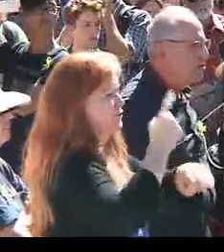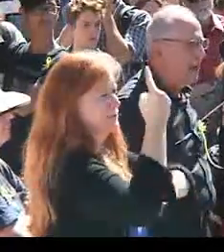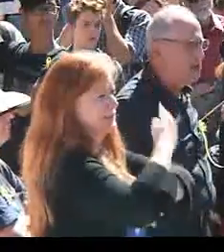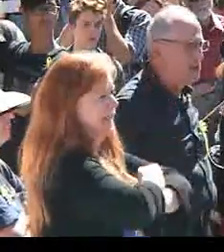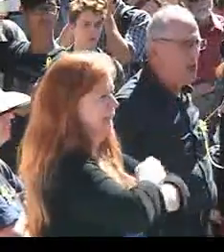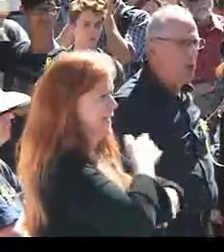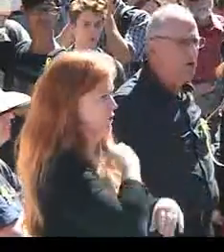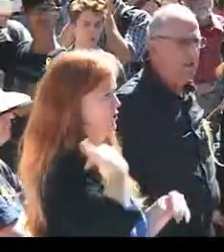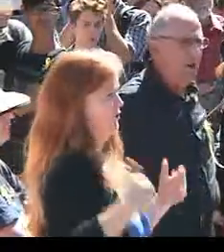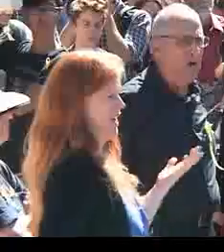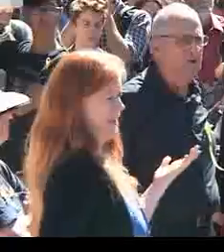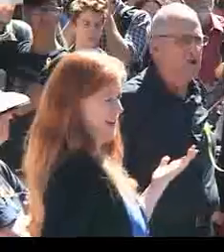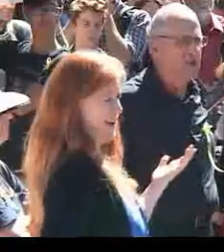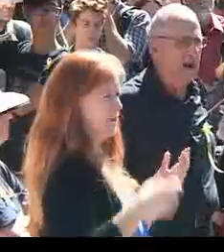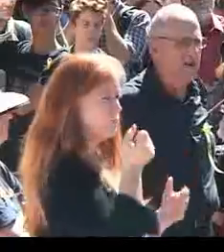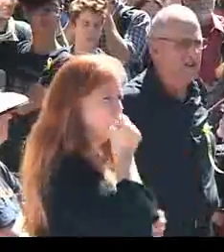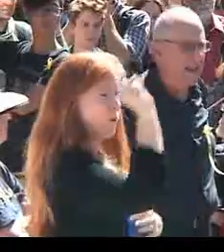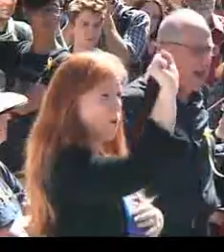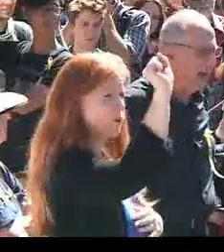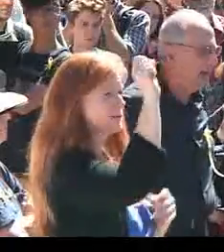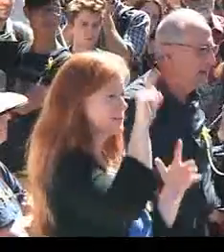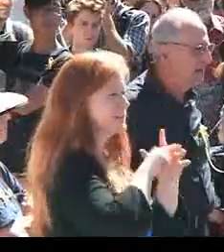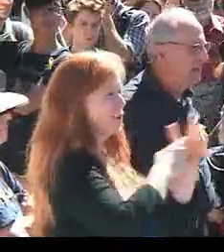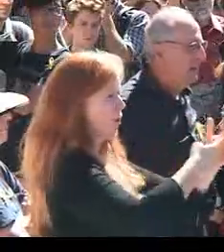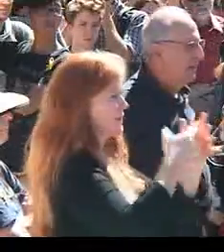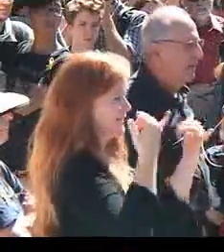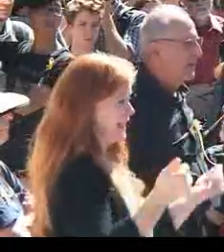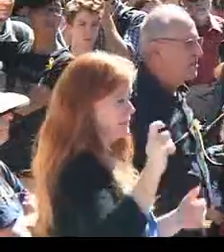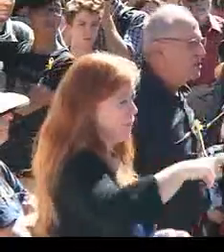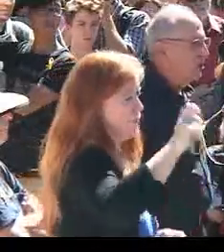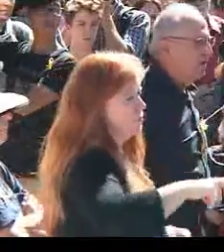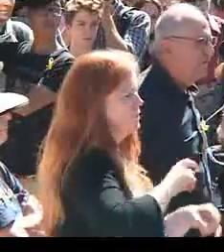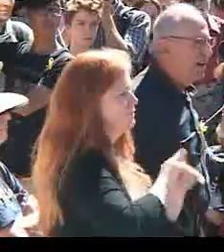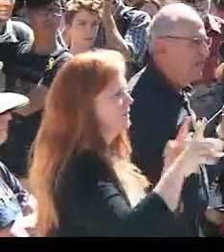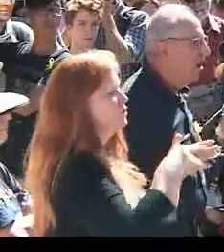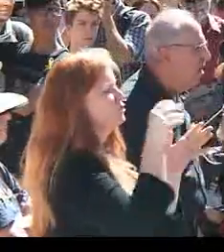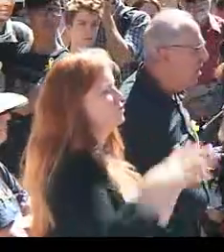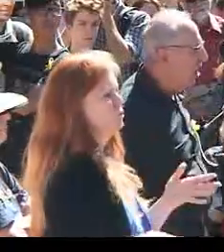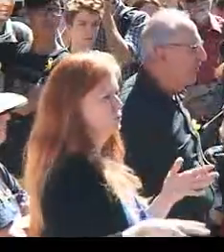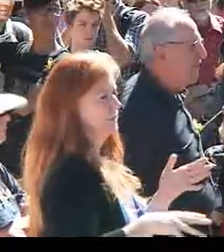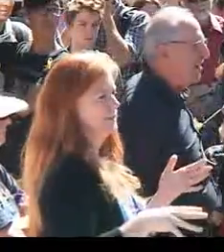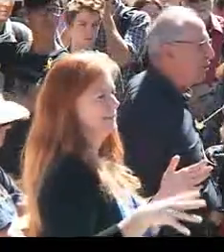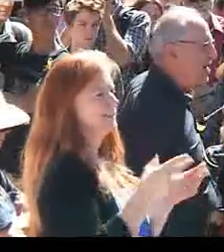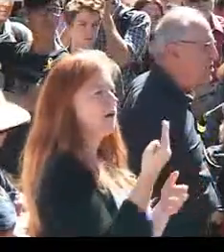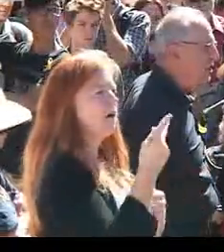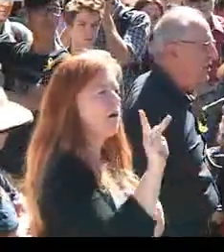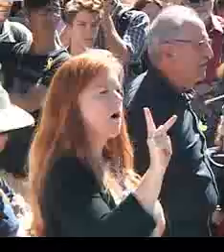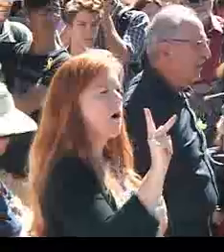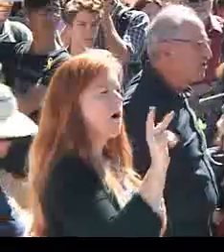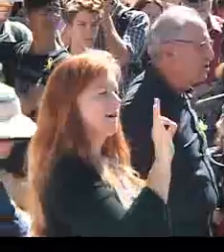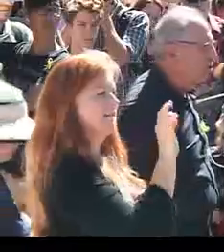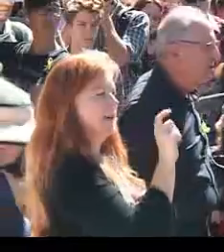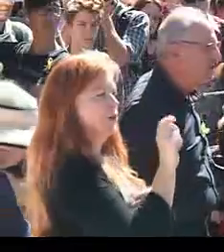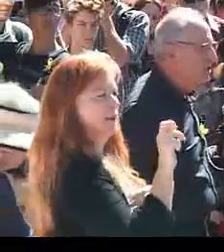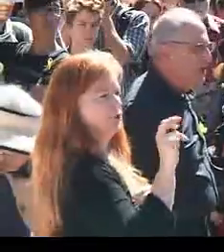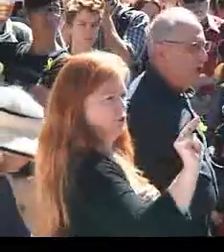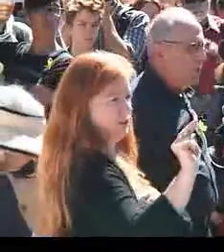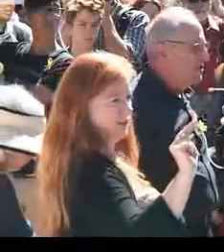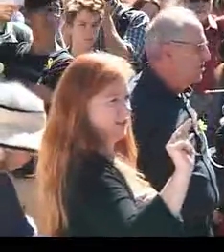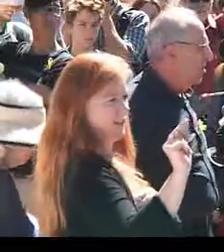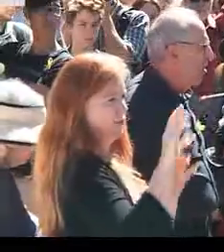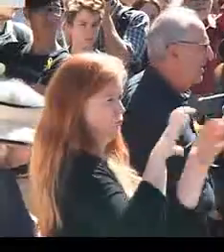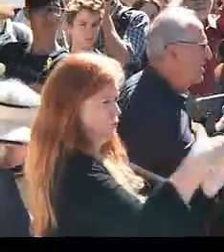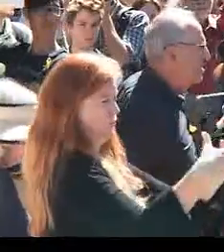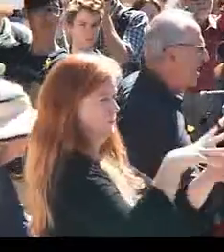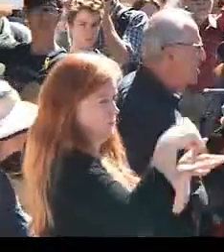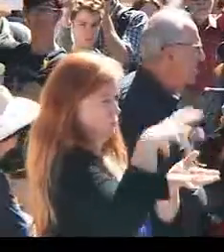the protests were supposed to start today. But the Hong Kong Federation of Students,